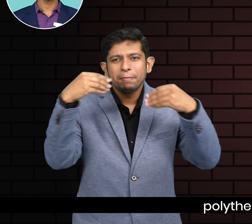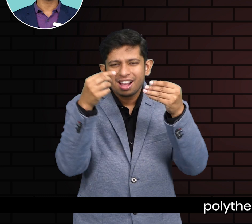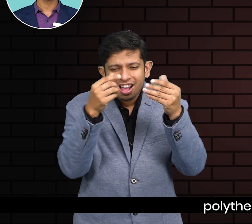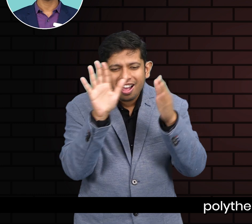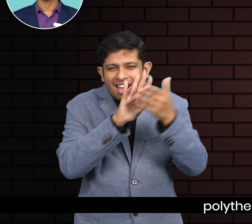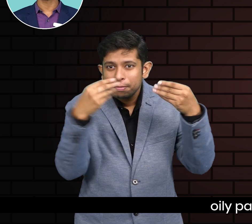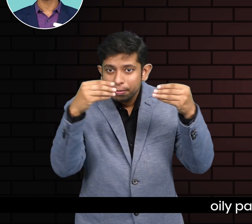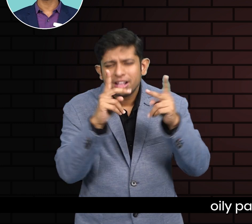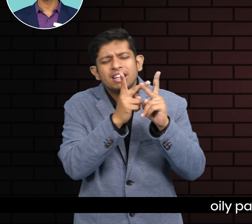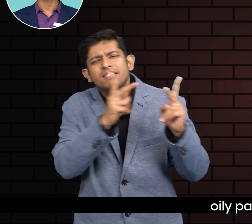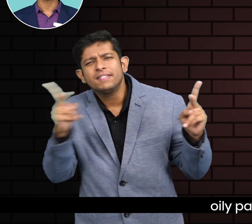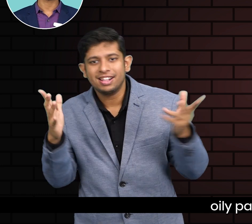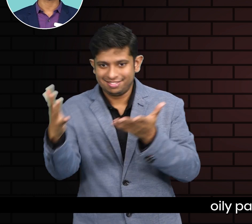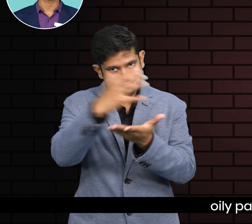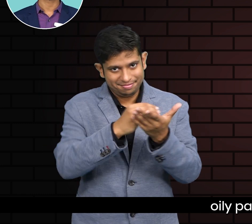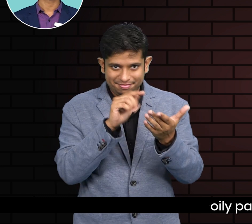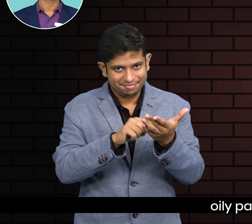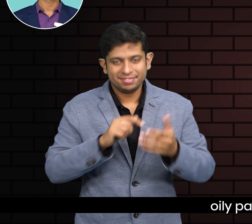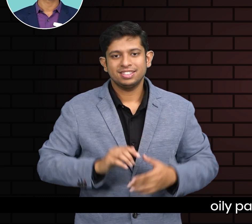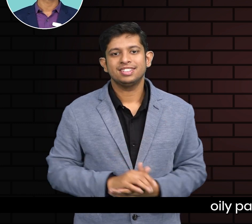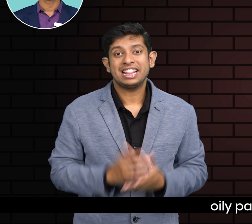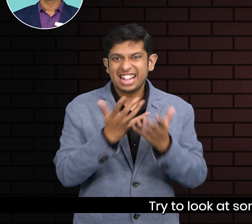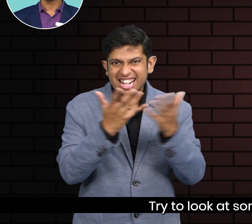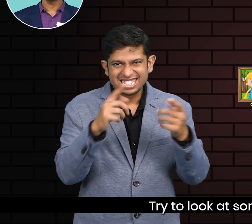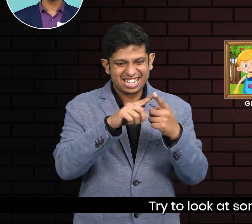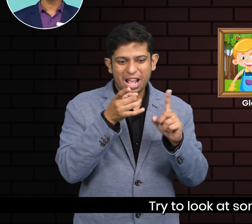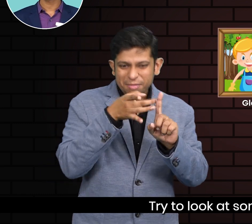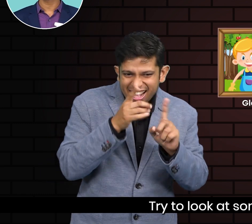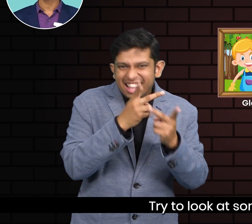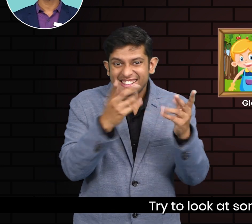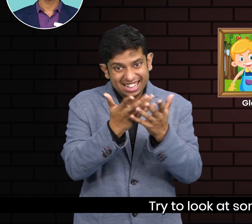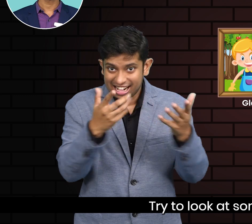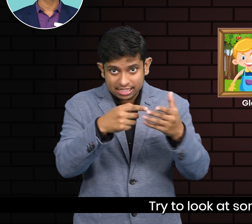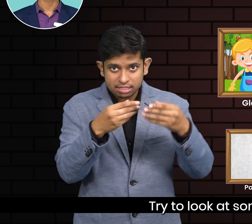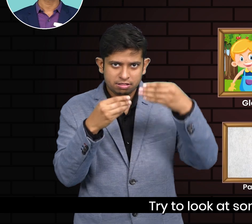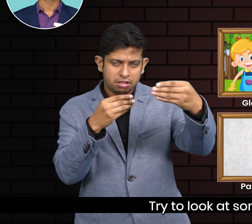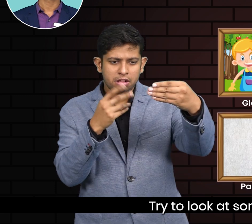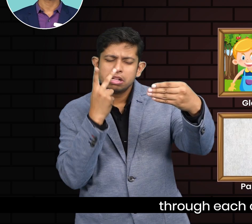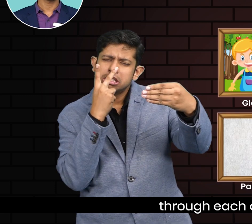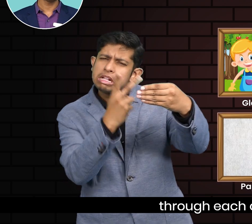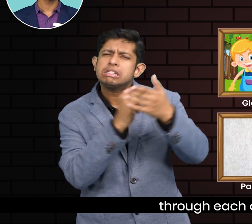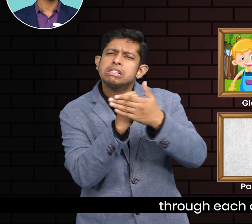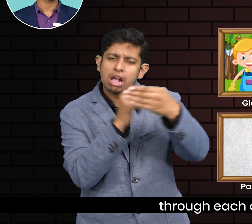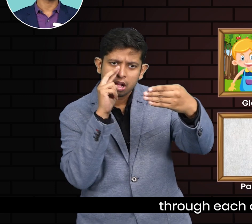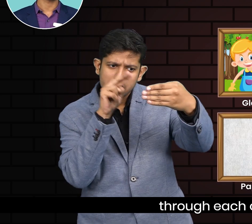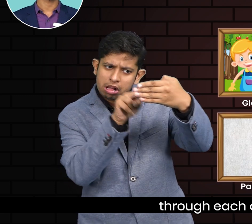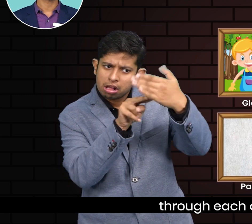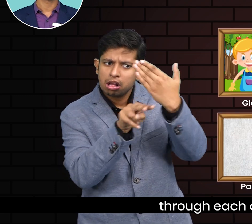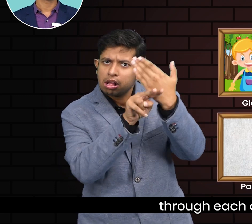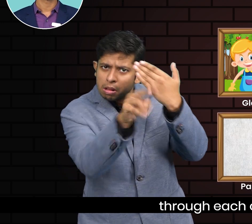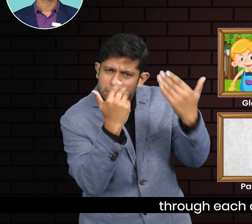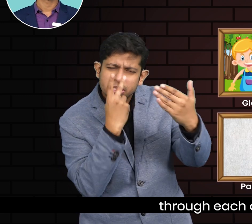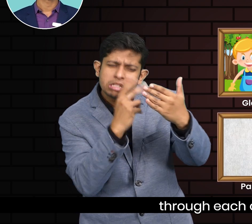polythene cover, oily paper, etc. Try to look at something far away through each of these